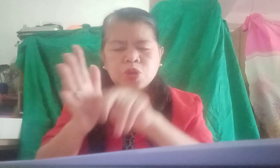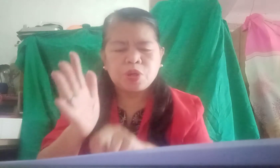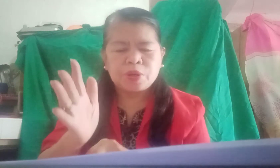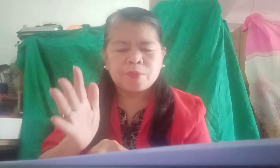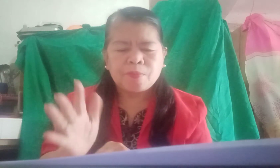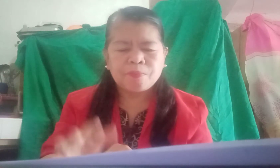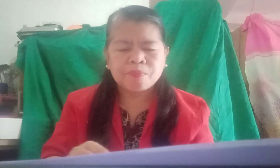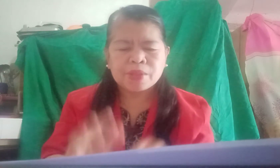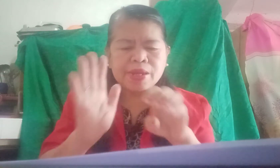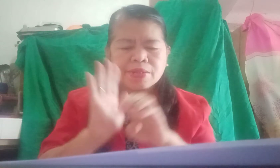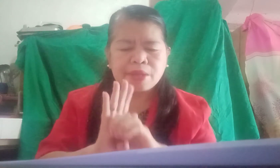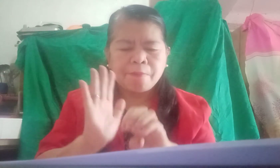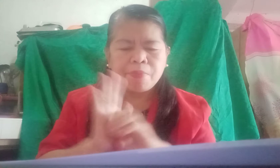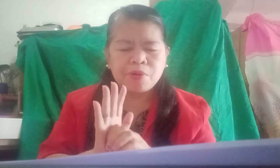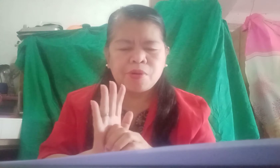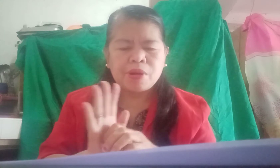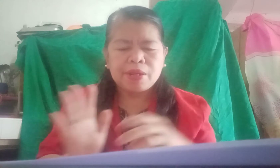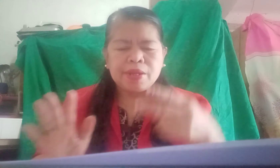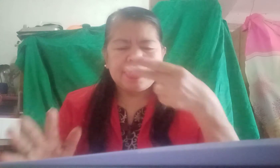subduction. Example: